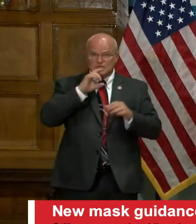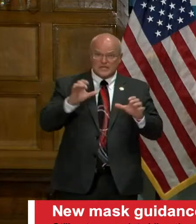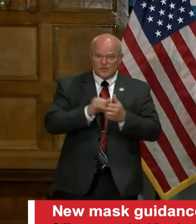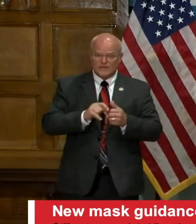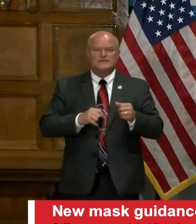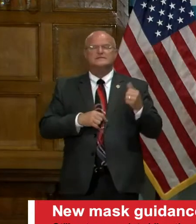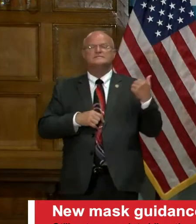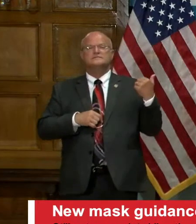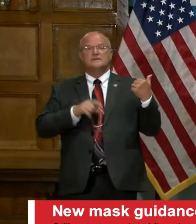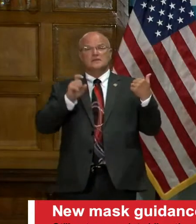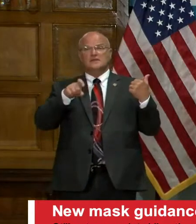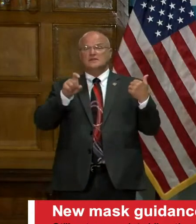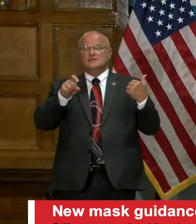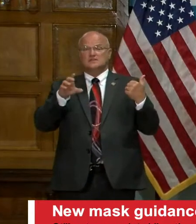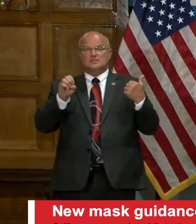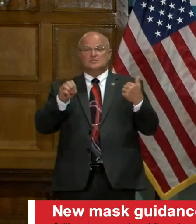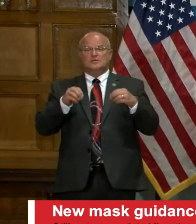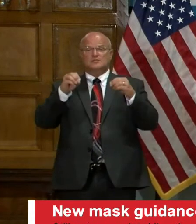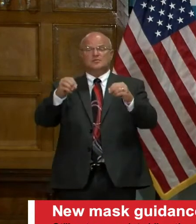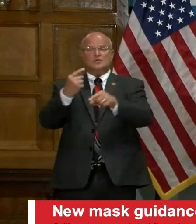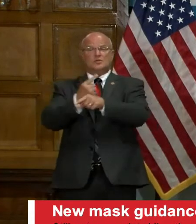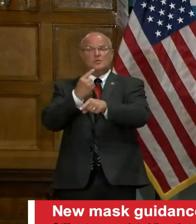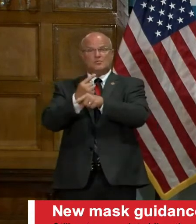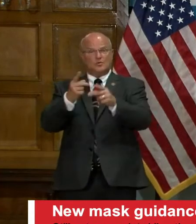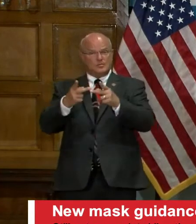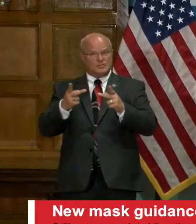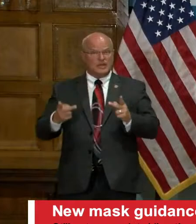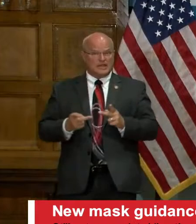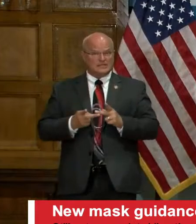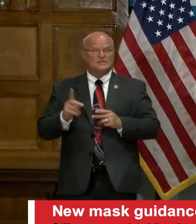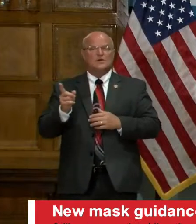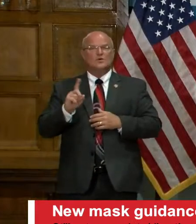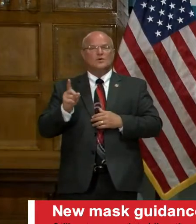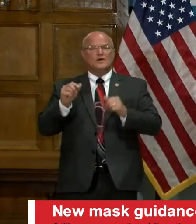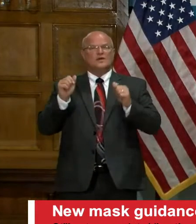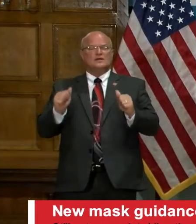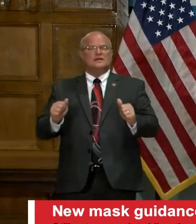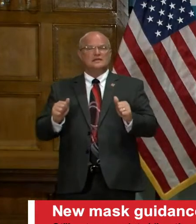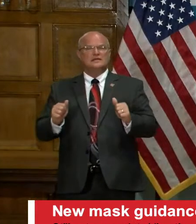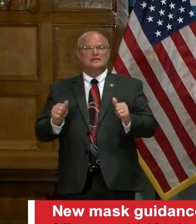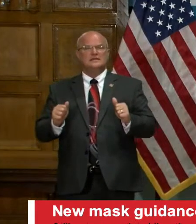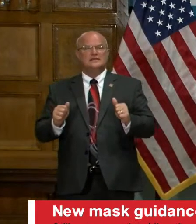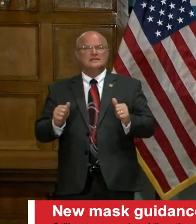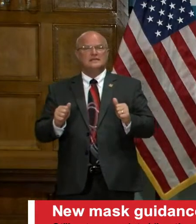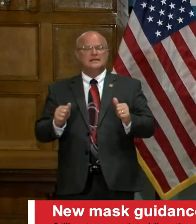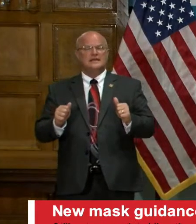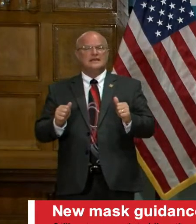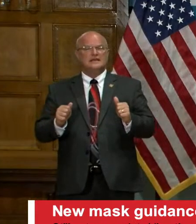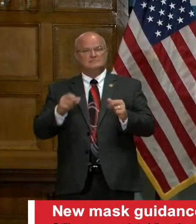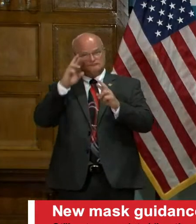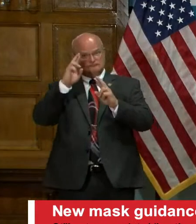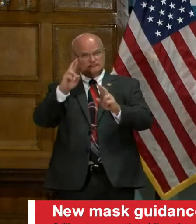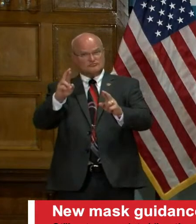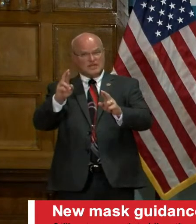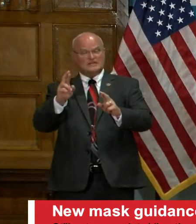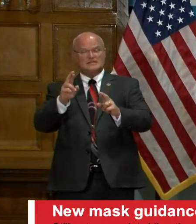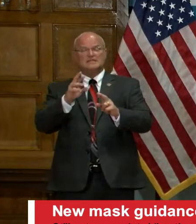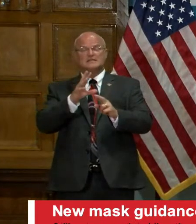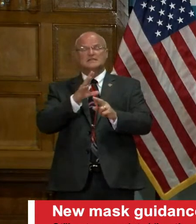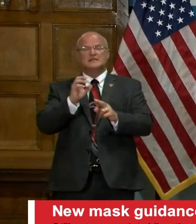Well, it should be put in an appropriate place where it can, be respected,